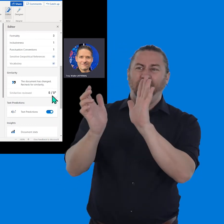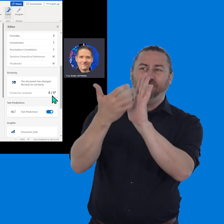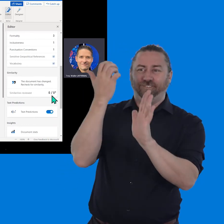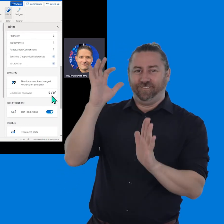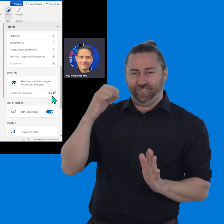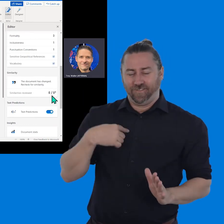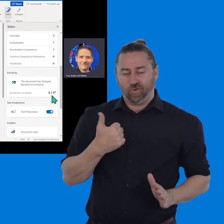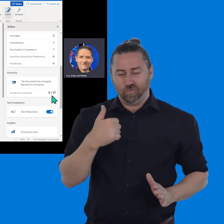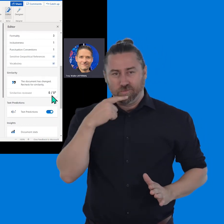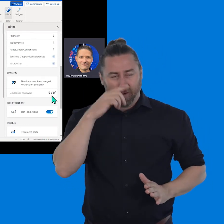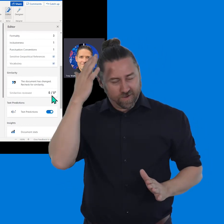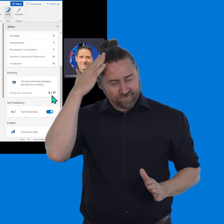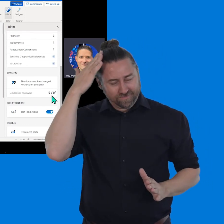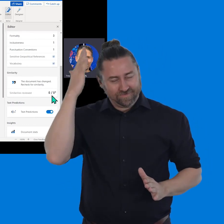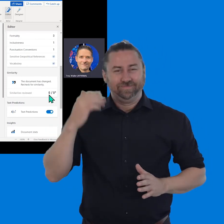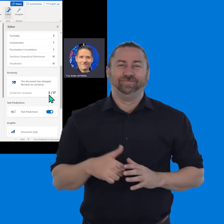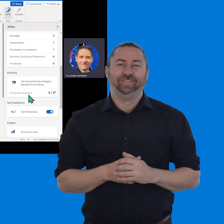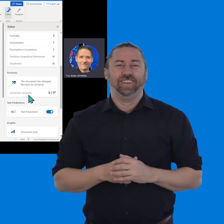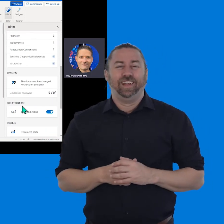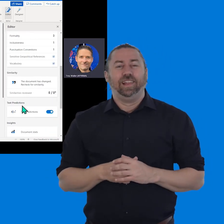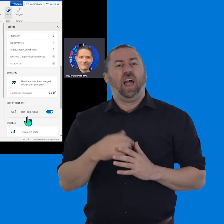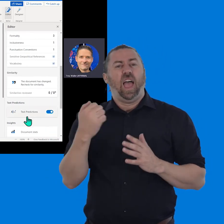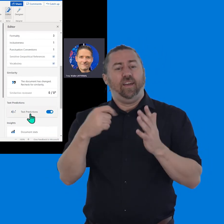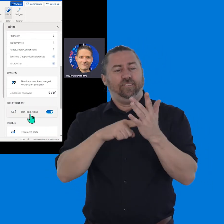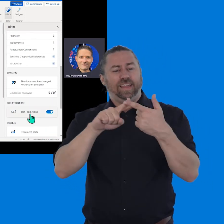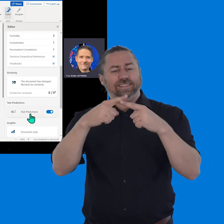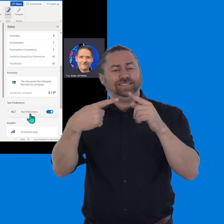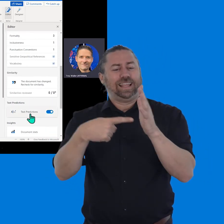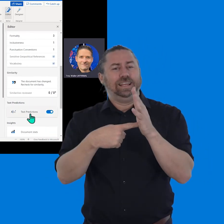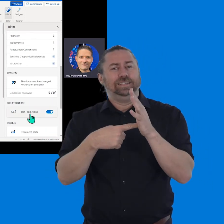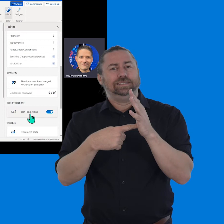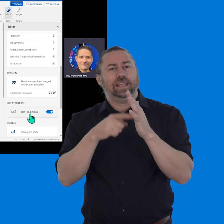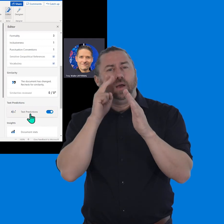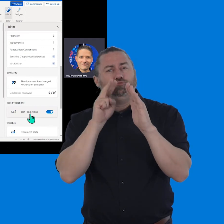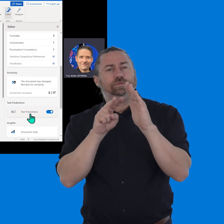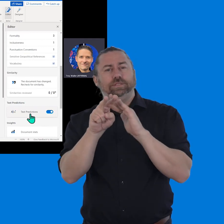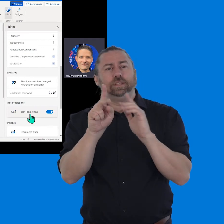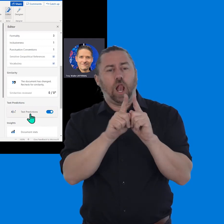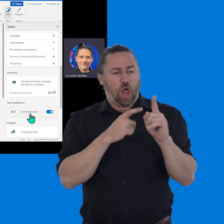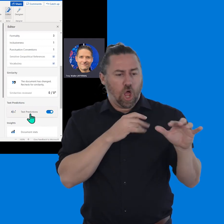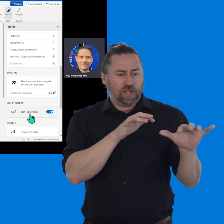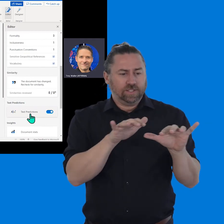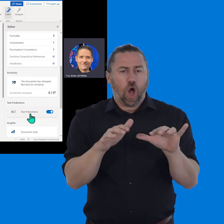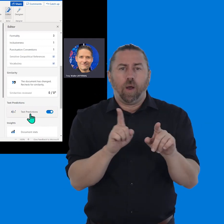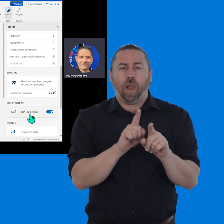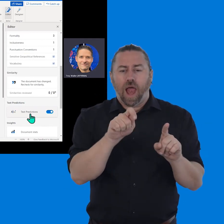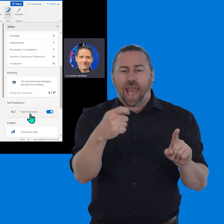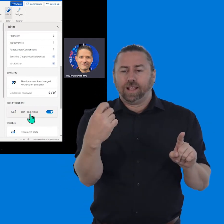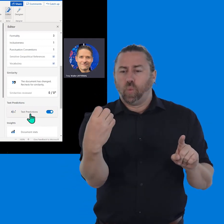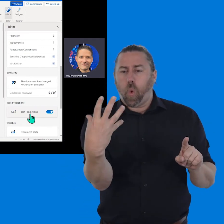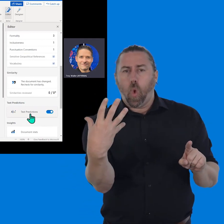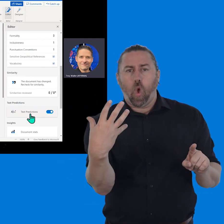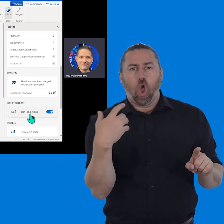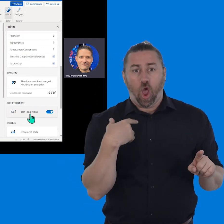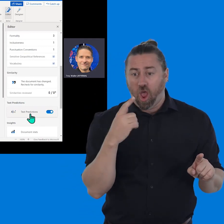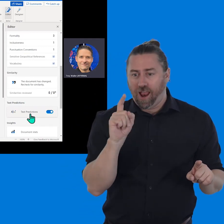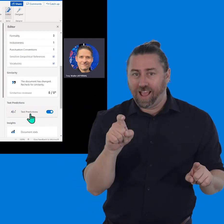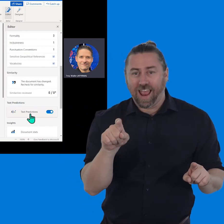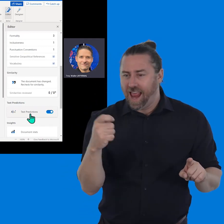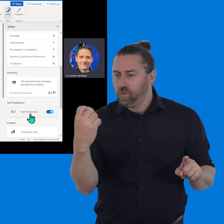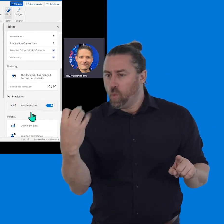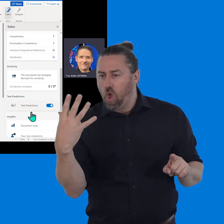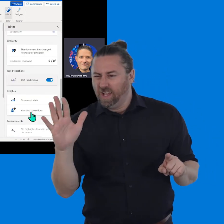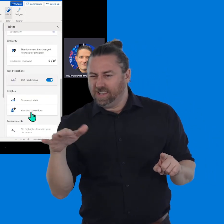that. I haven't actually ripped that off from anywhere. It's also got text predictions as well that can be turned on. So while I'm typing, it'll make